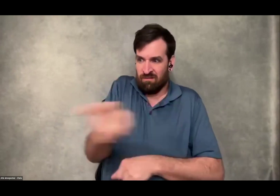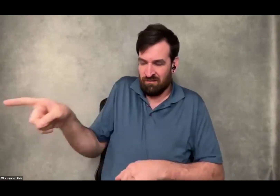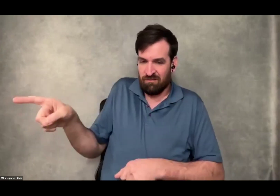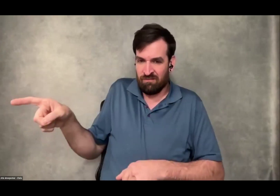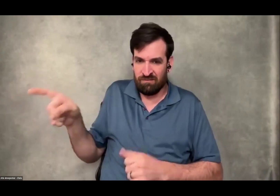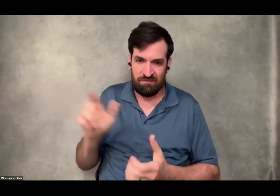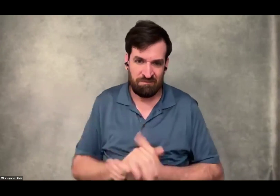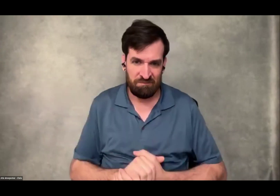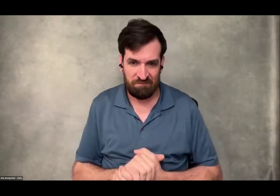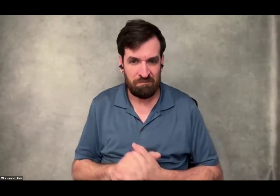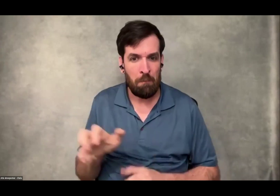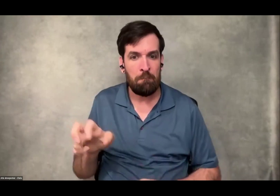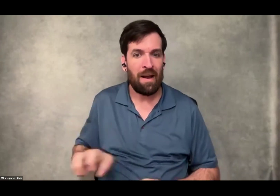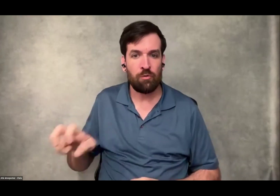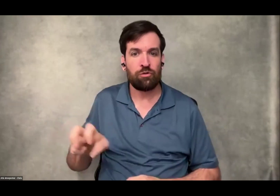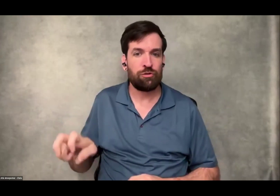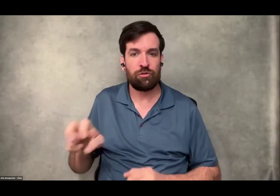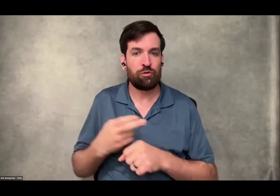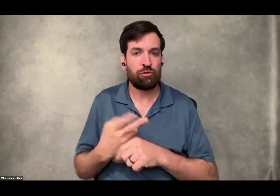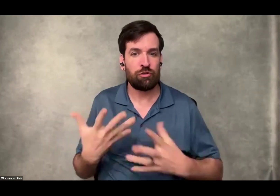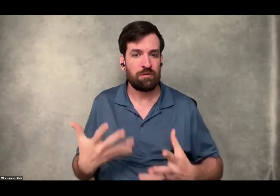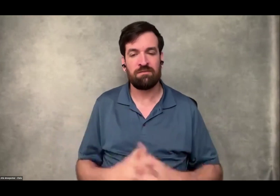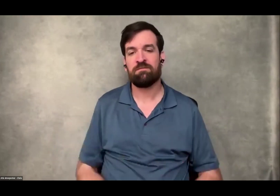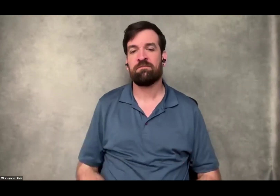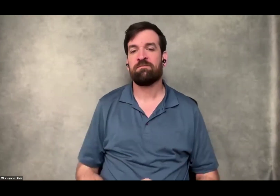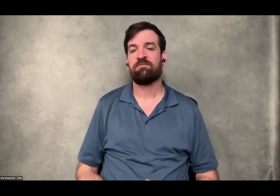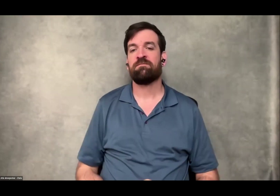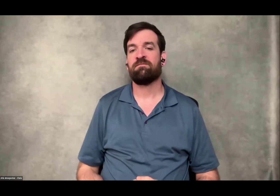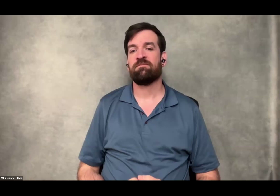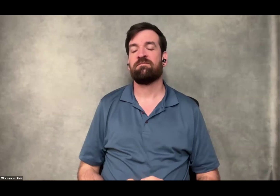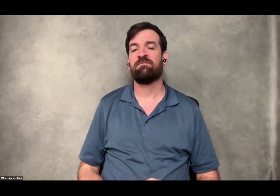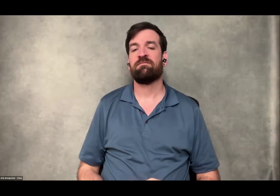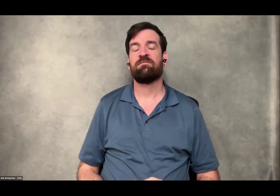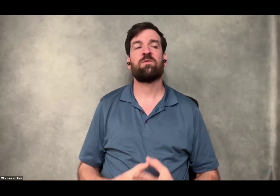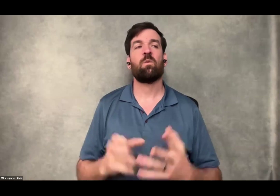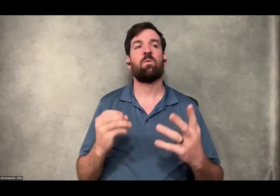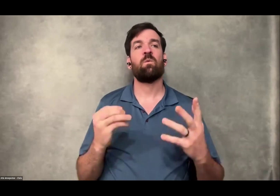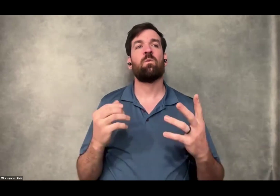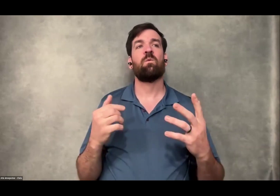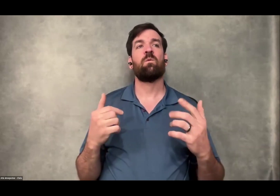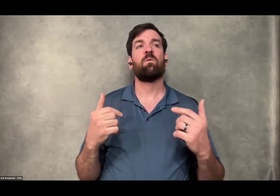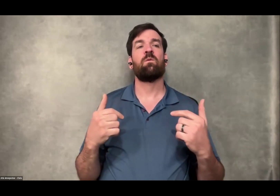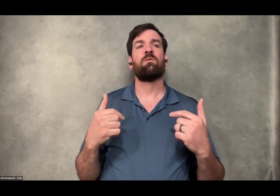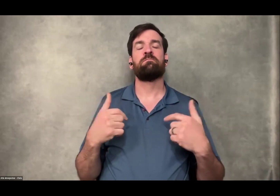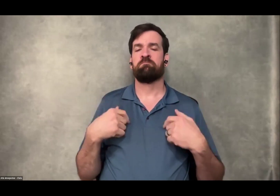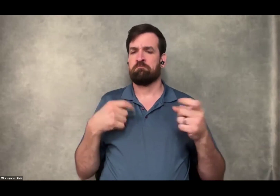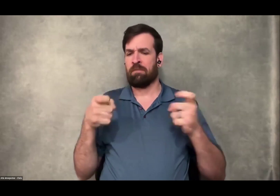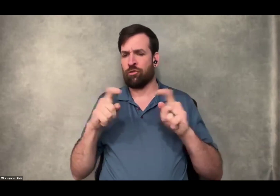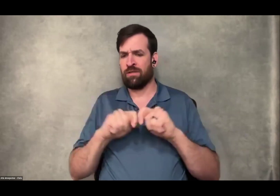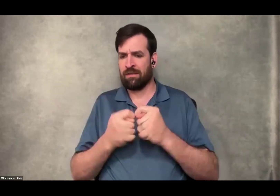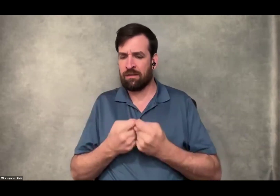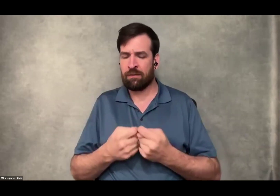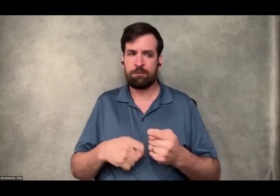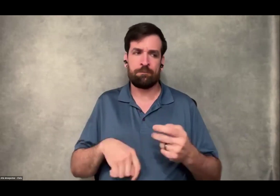users, right? So for me on a daily basis, when I'm managing the team, having